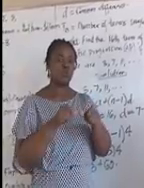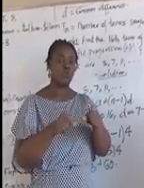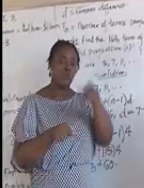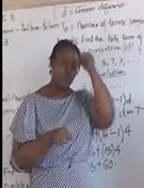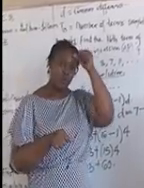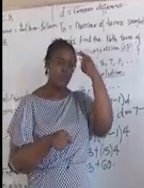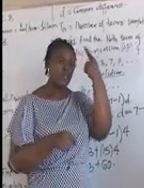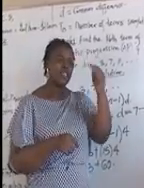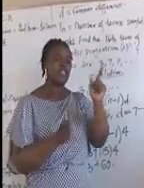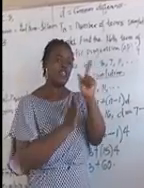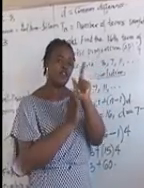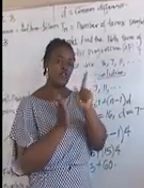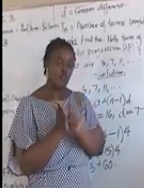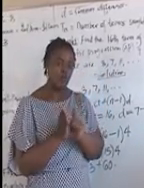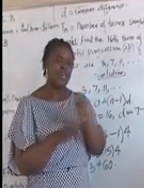any